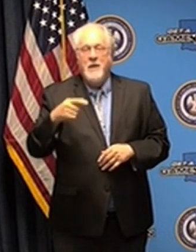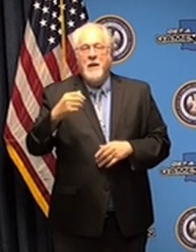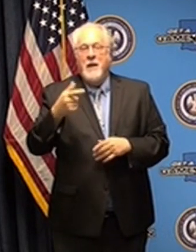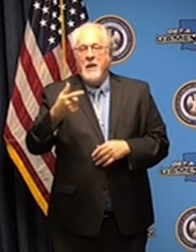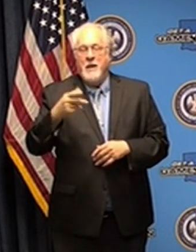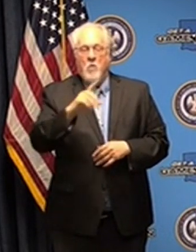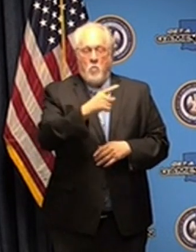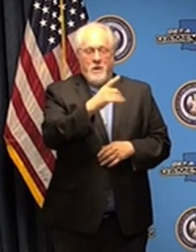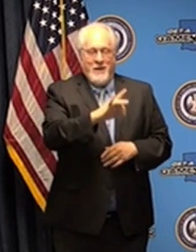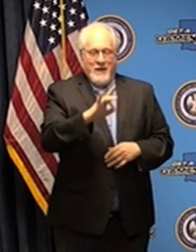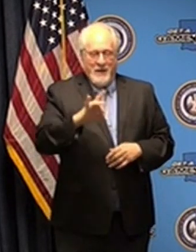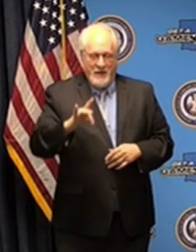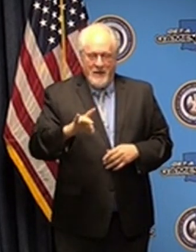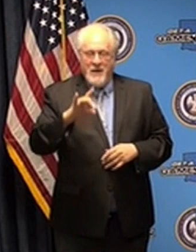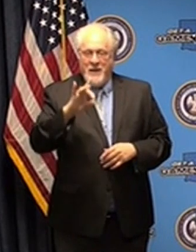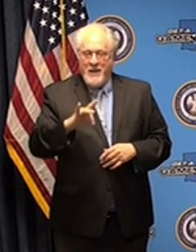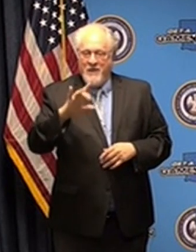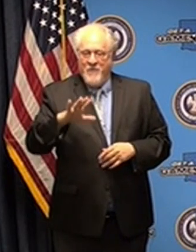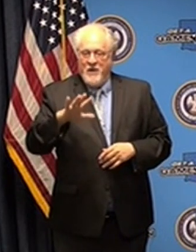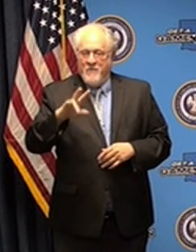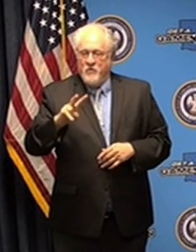1-888-LA-HELP-U. That's